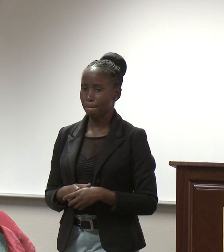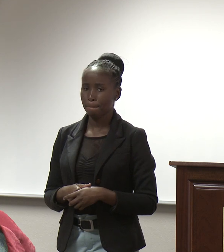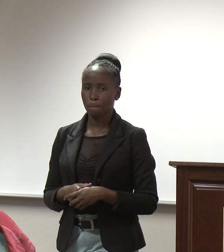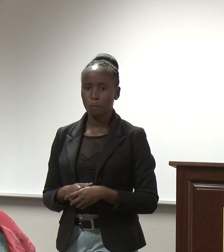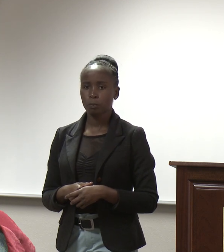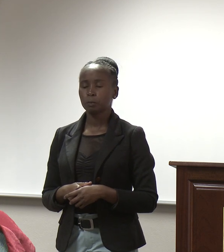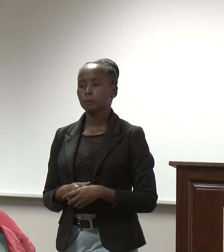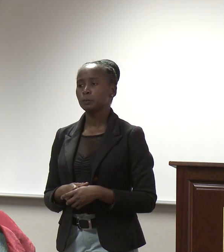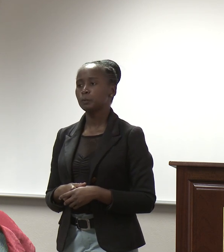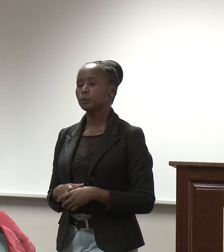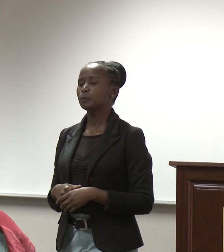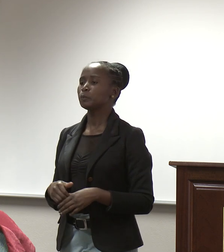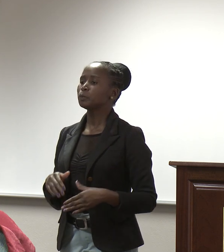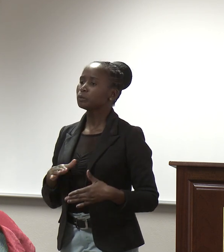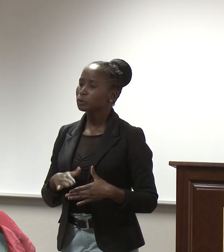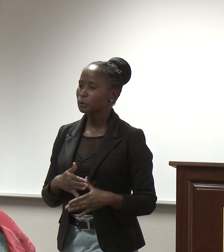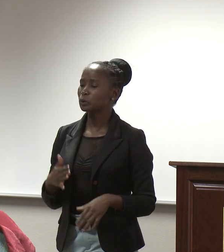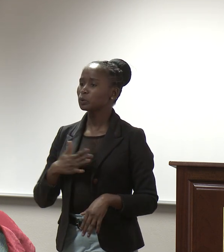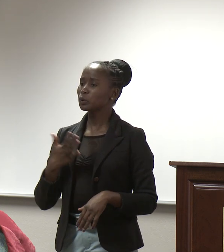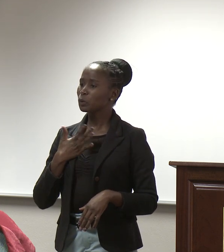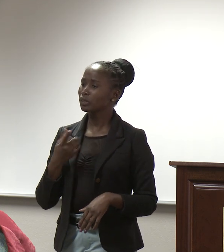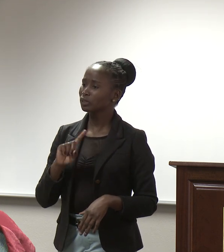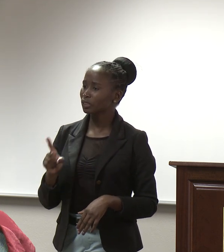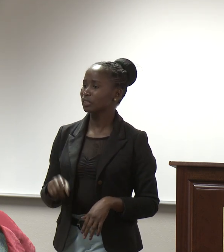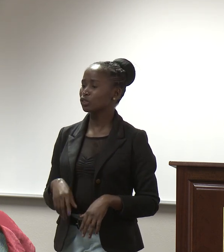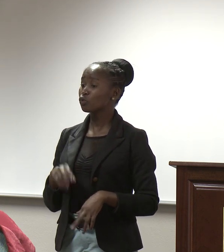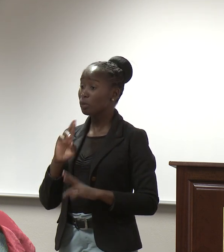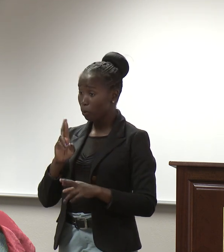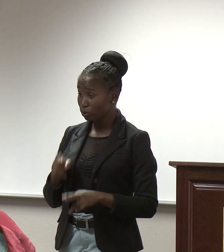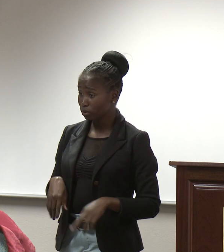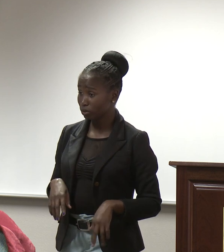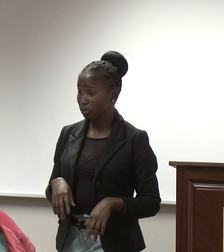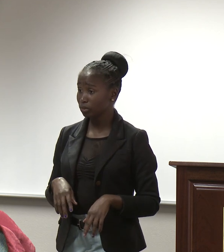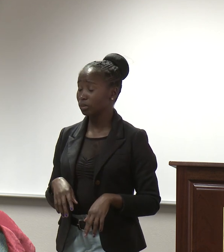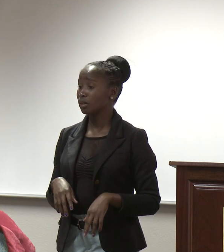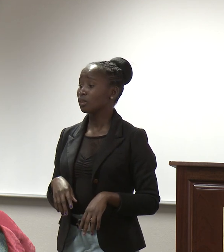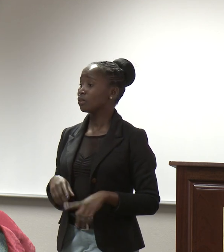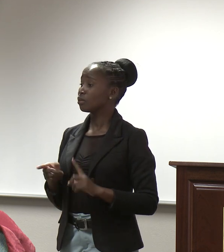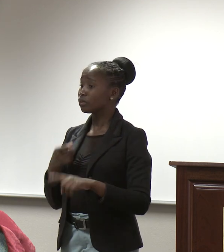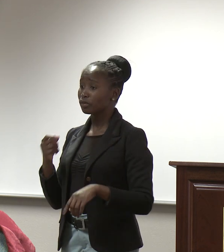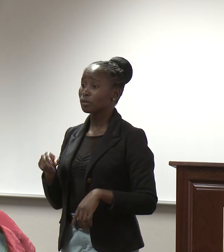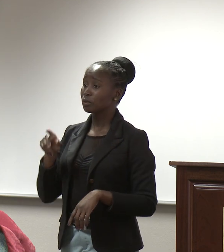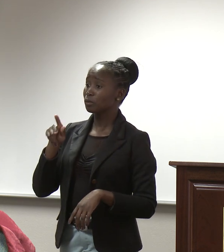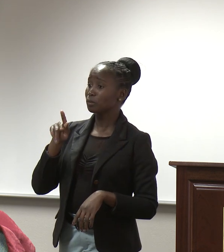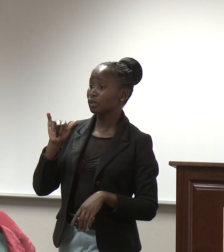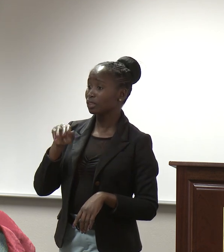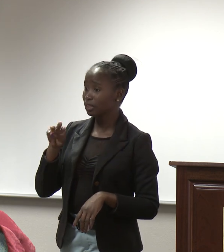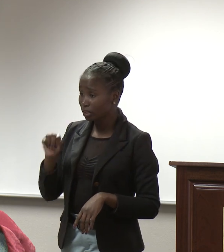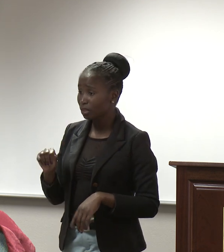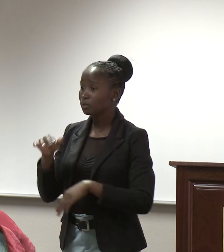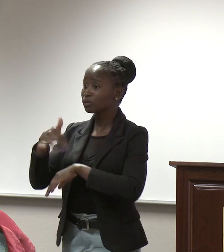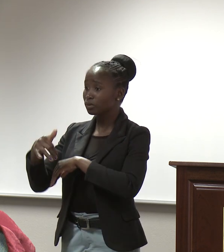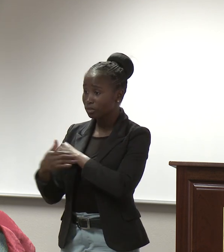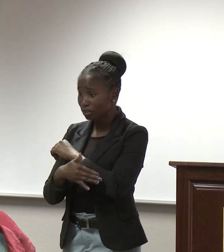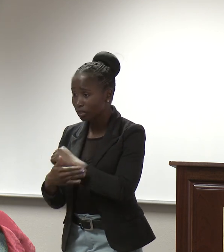the reports by Accenture, by Deloitte, by KMK, that is over there,